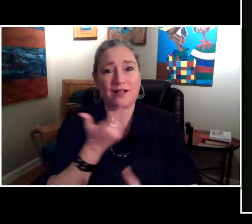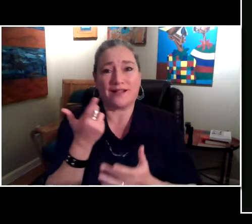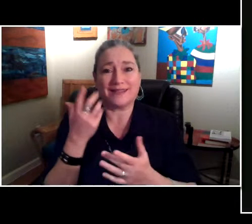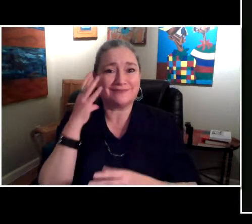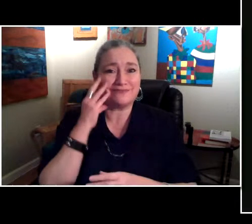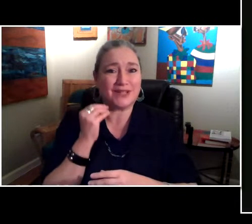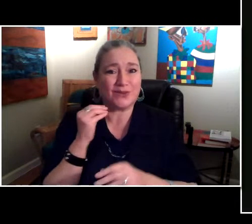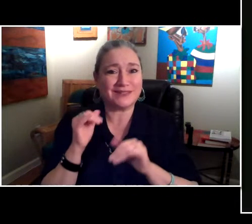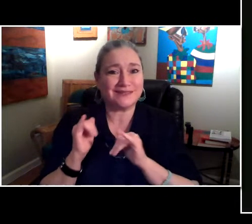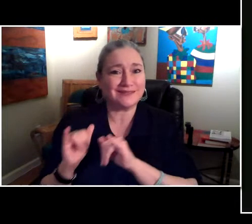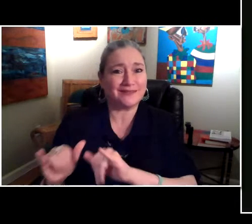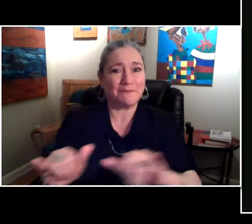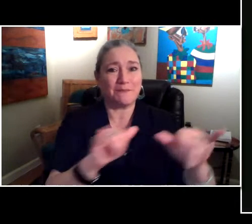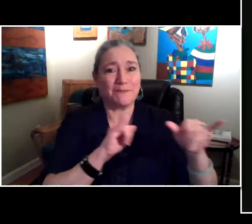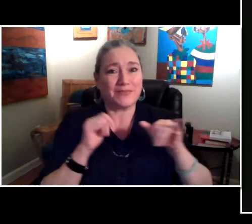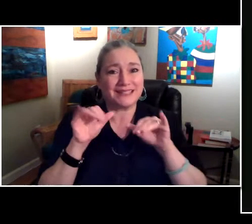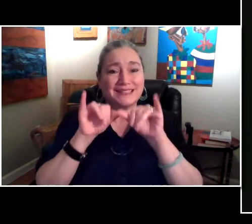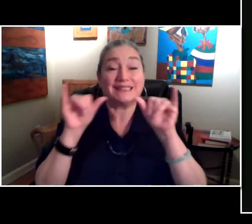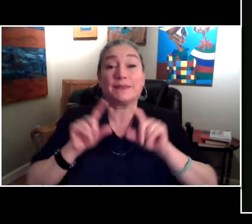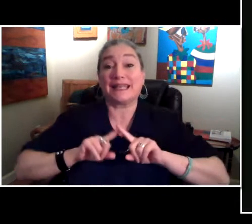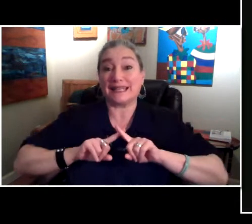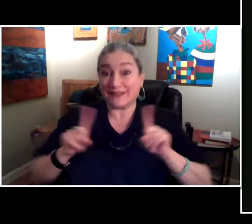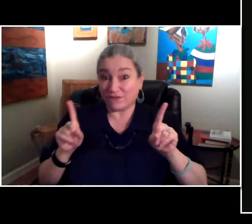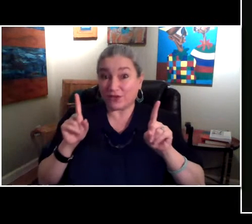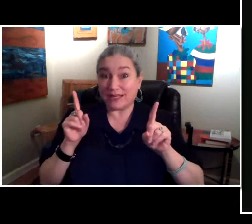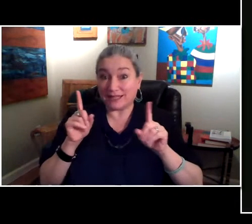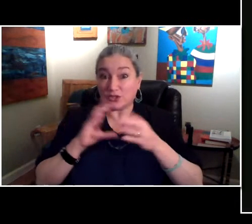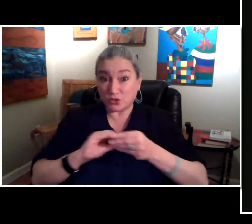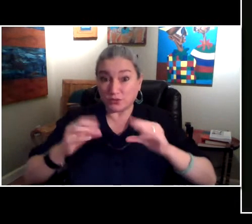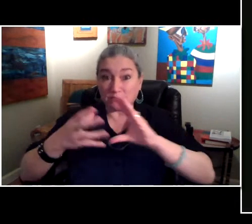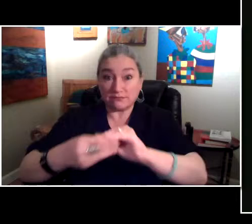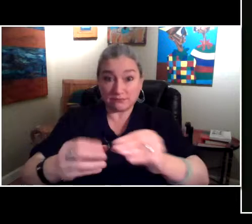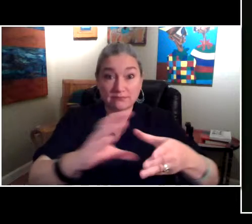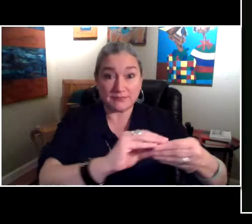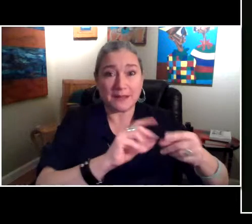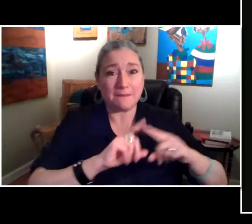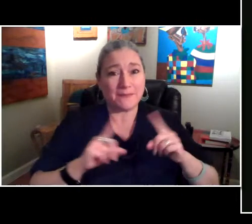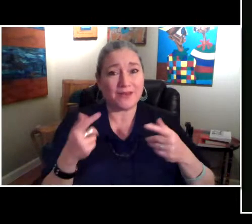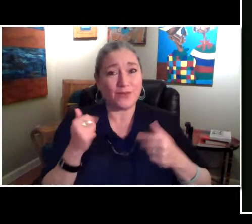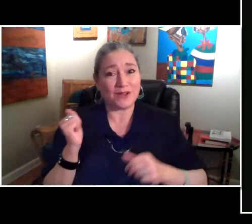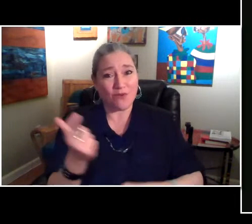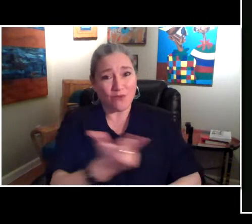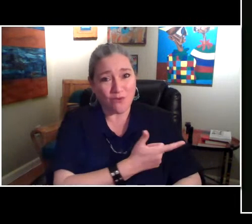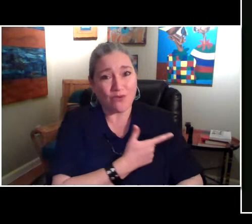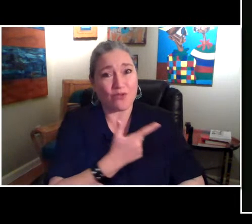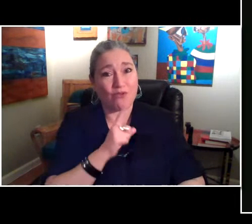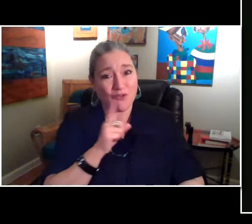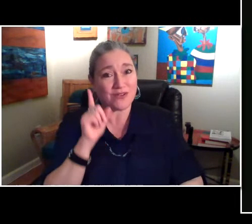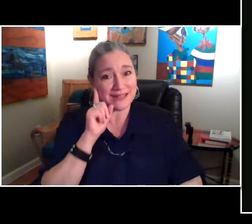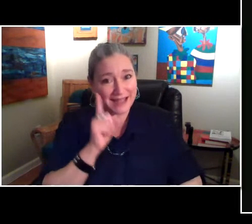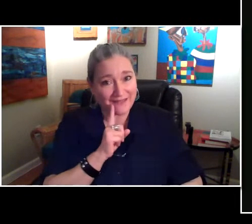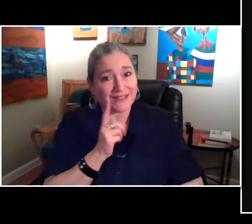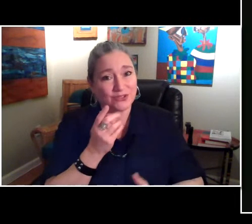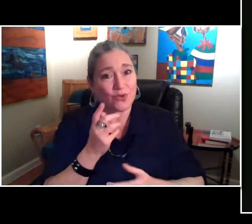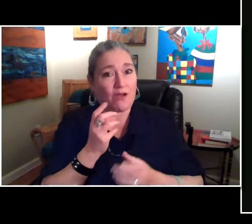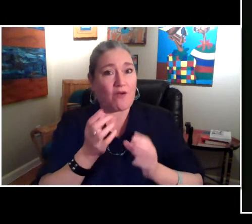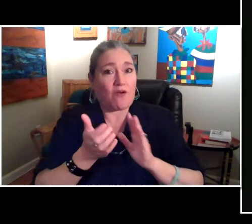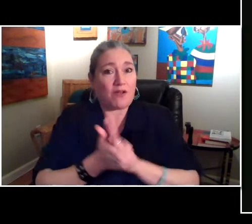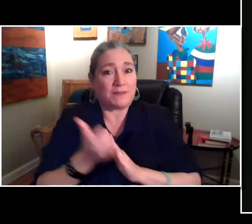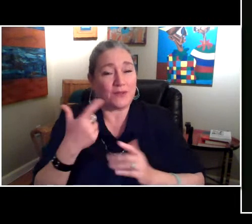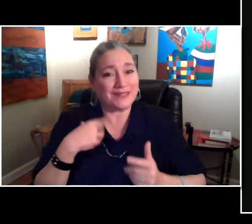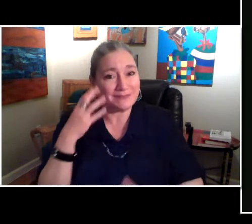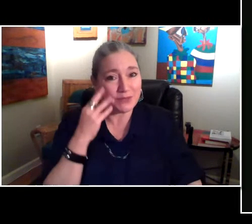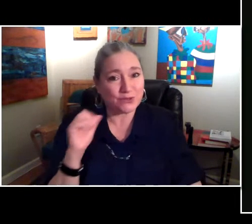I am in this as a deaf person, that all of the other individuals are also deaf. We have that shared